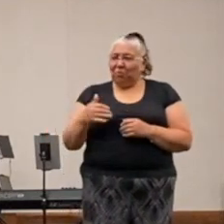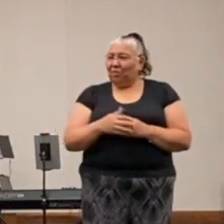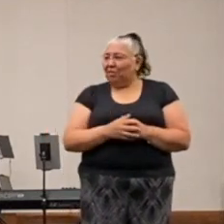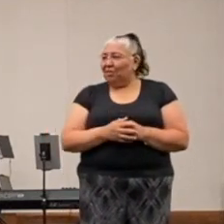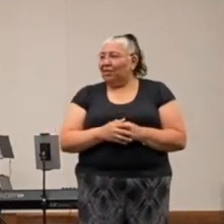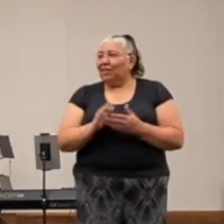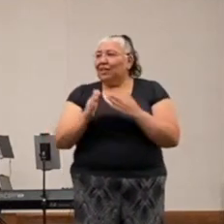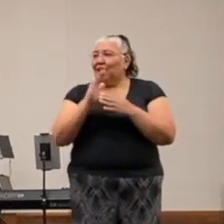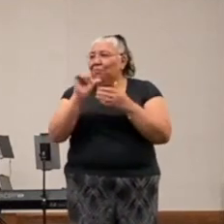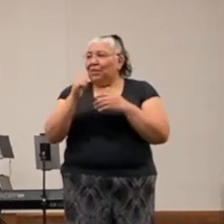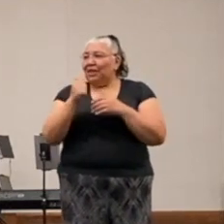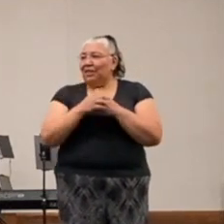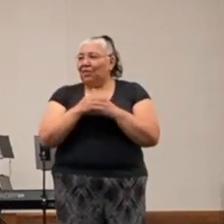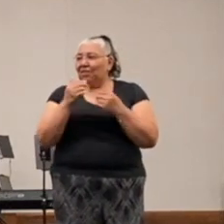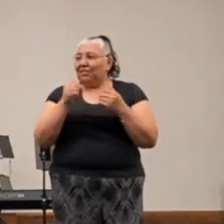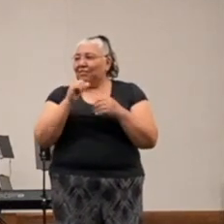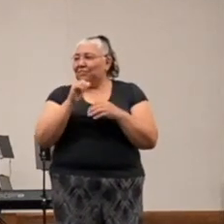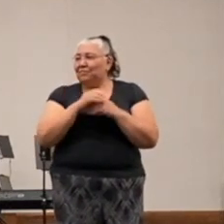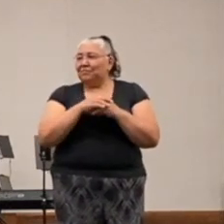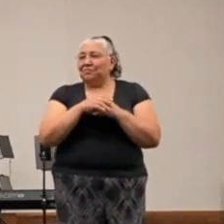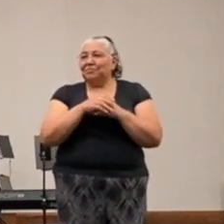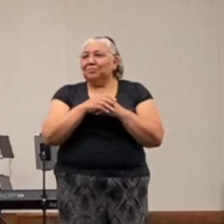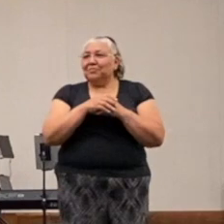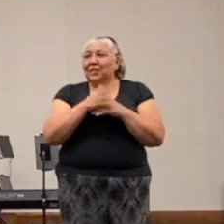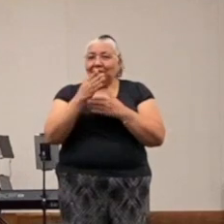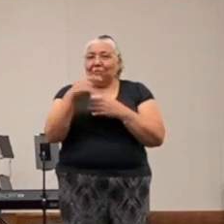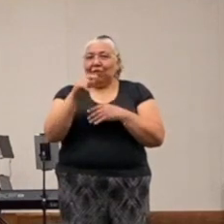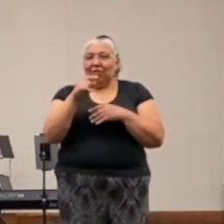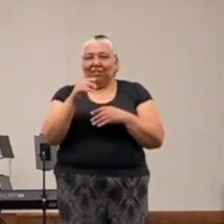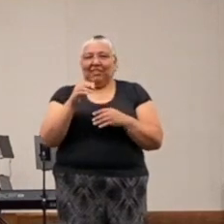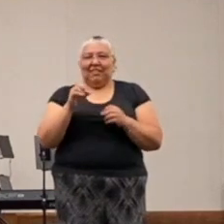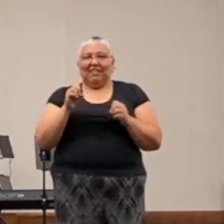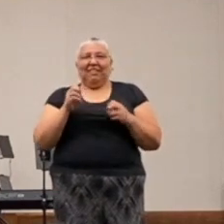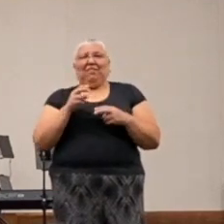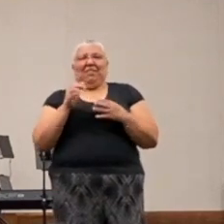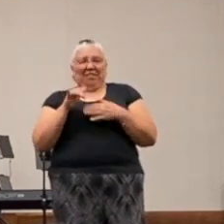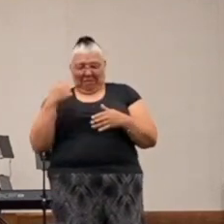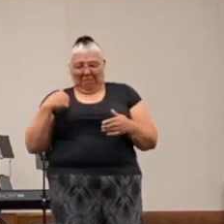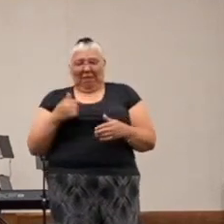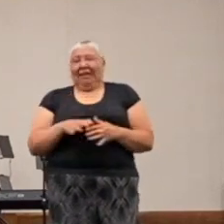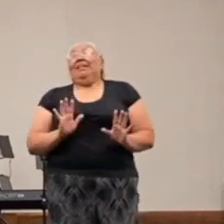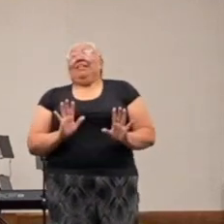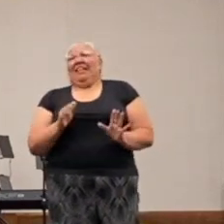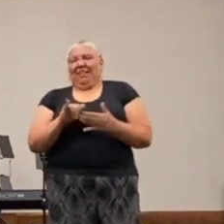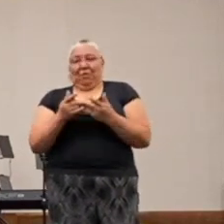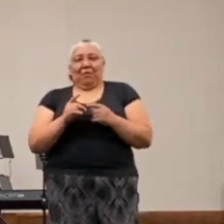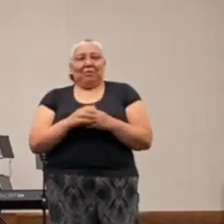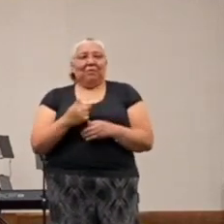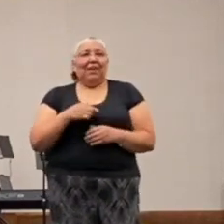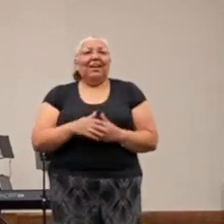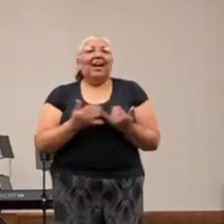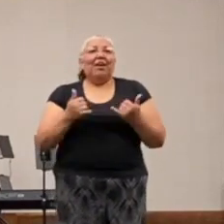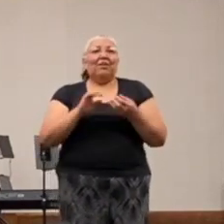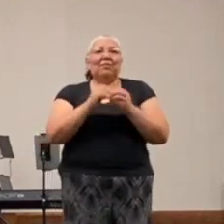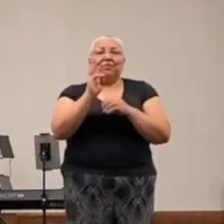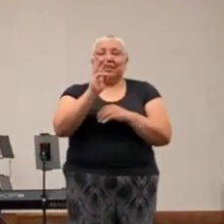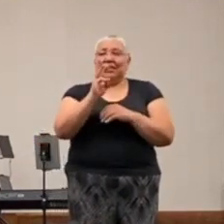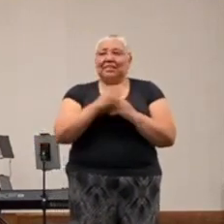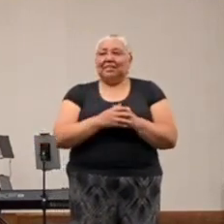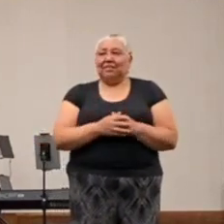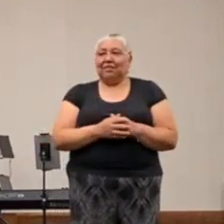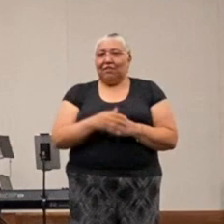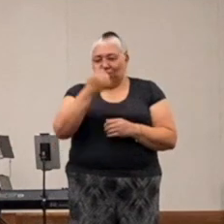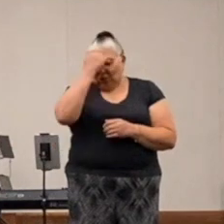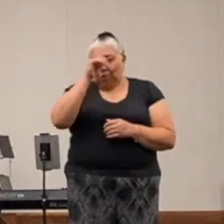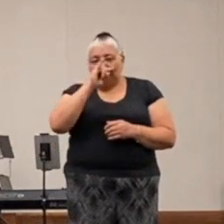right? Top 10 signs you're not the most popular guy in high school. Some of you are like, oh, that's me. That's what happened to me, right? So check this out. Number 6. The